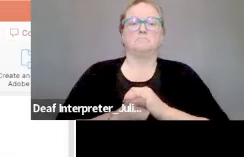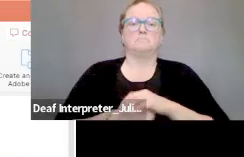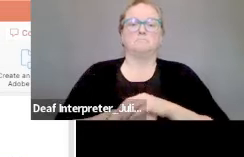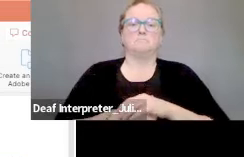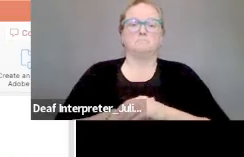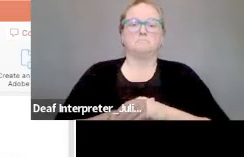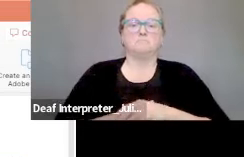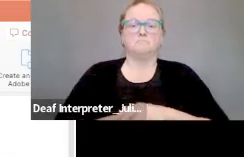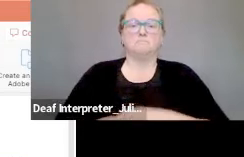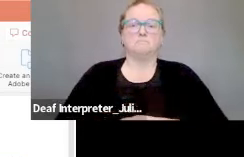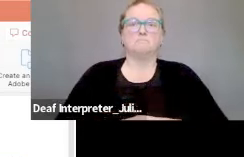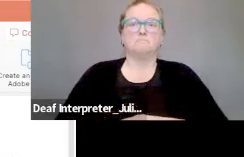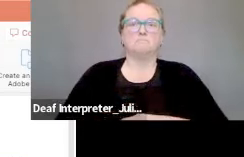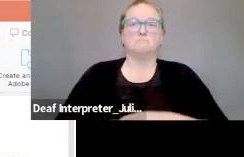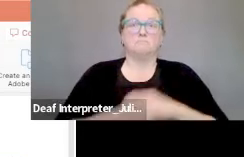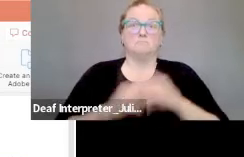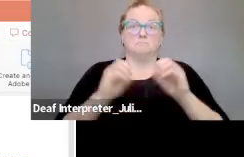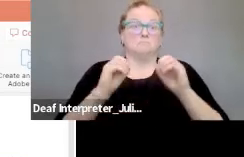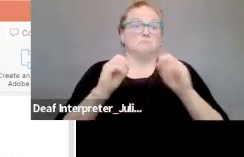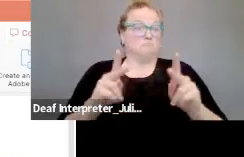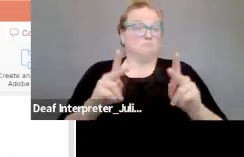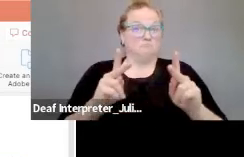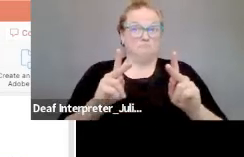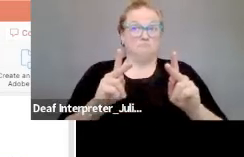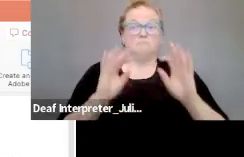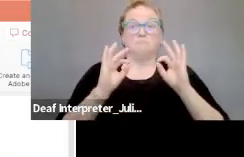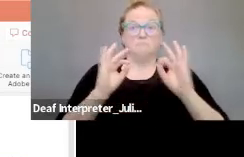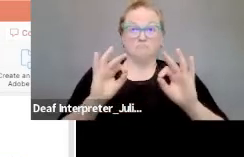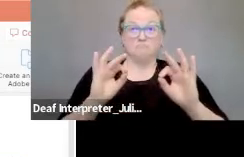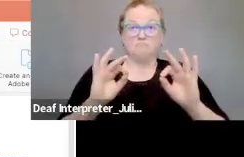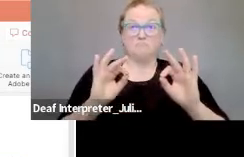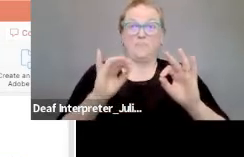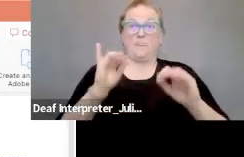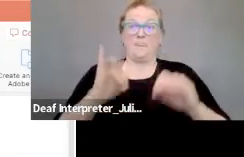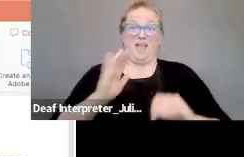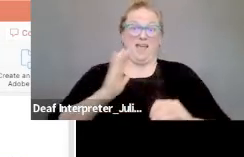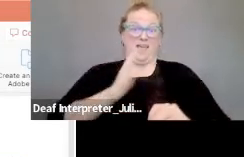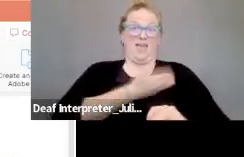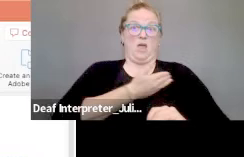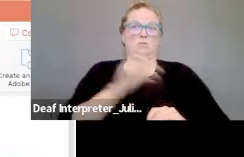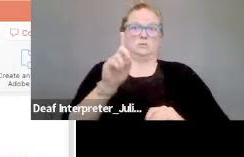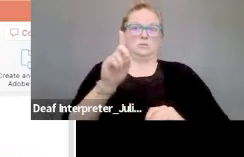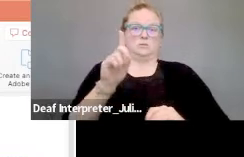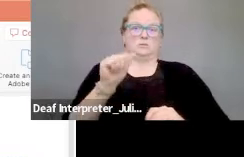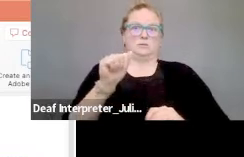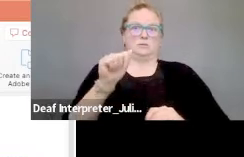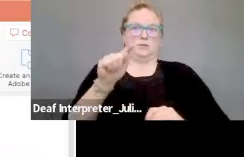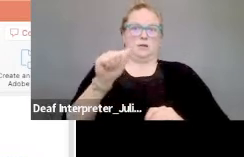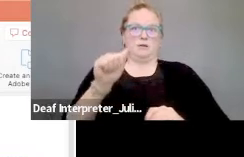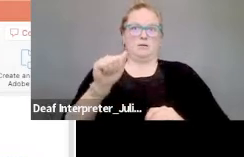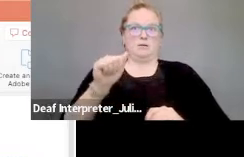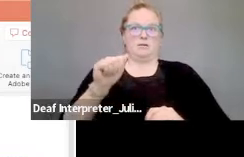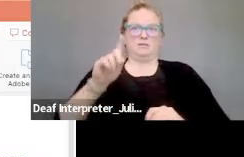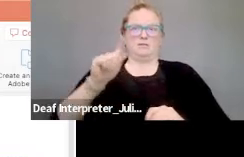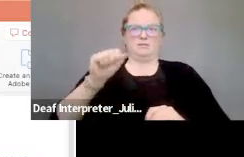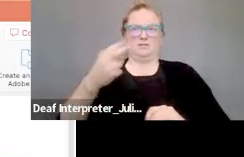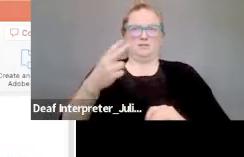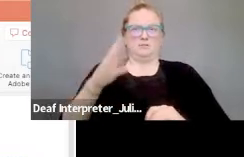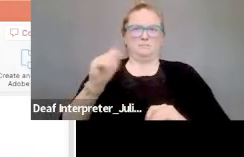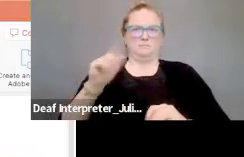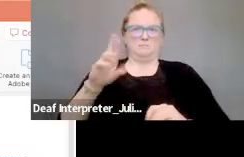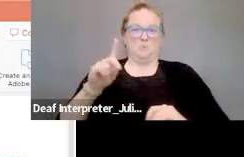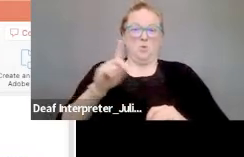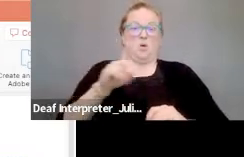Okay, thanks. So this is from our data dashboard, and I wanted to point out at the bottom, I've got a link there to the OHA main